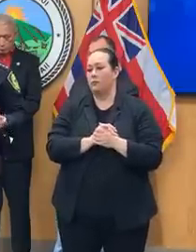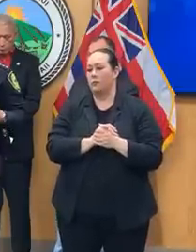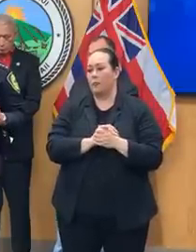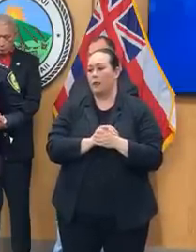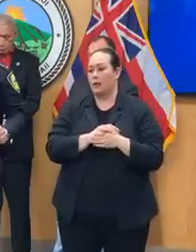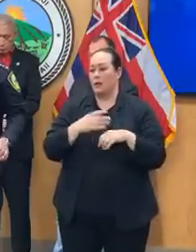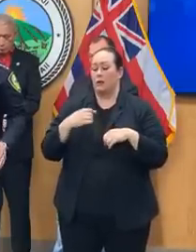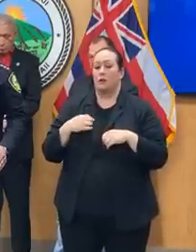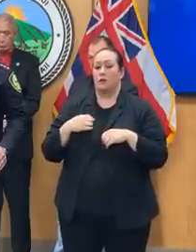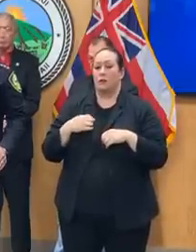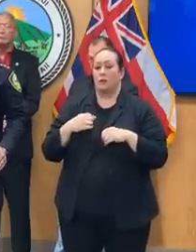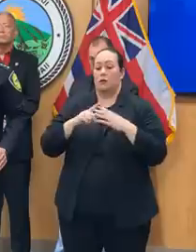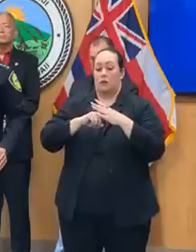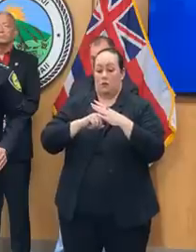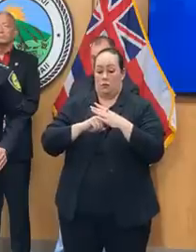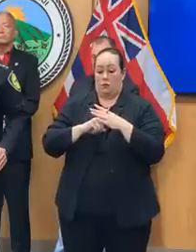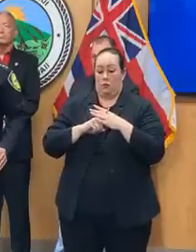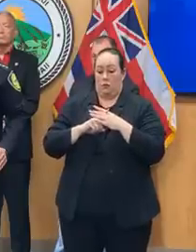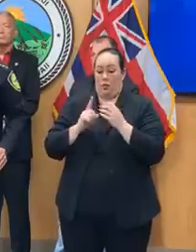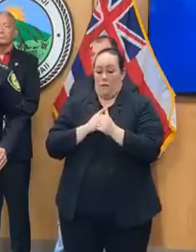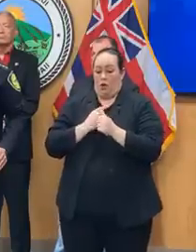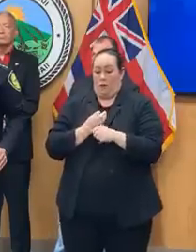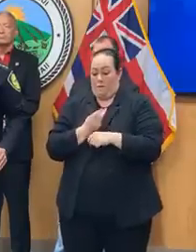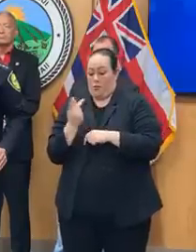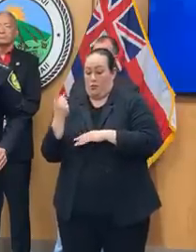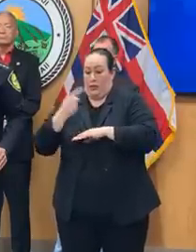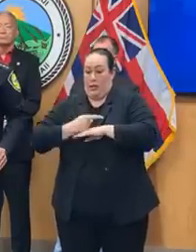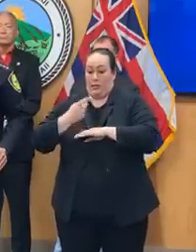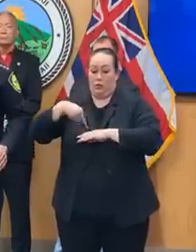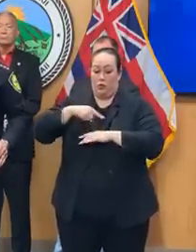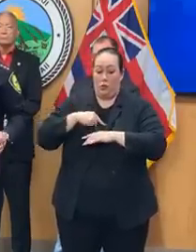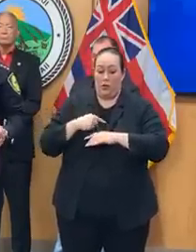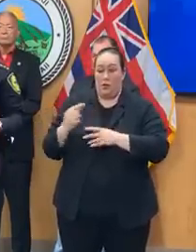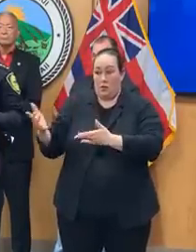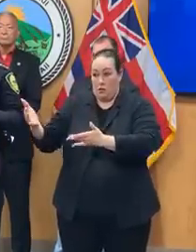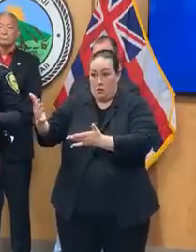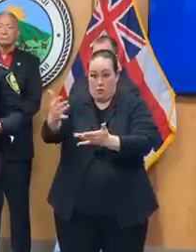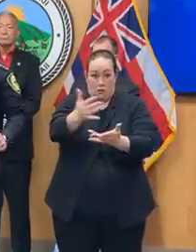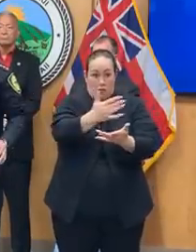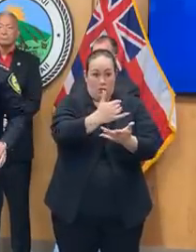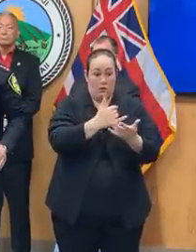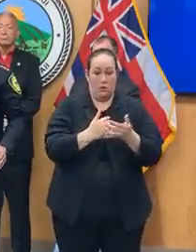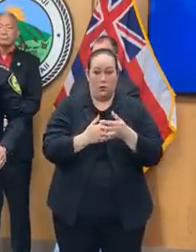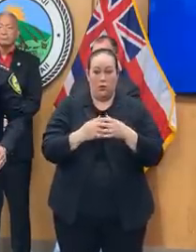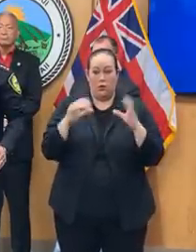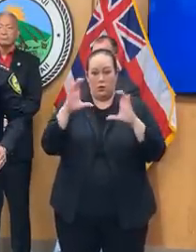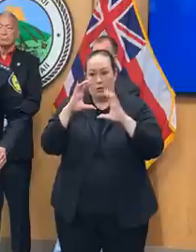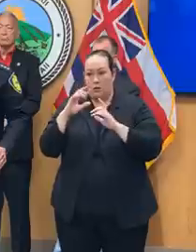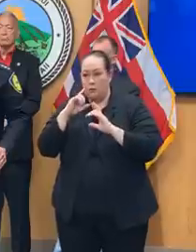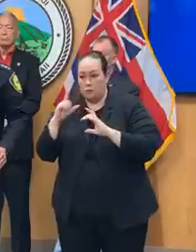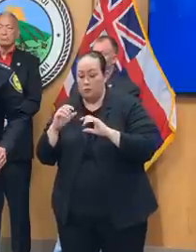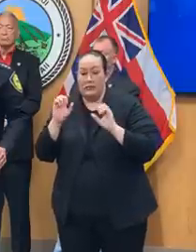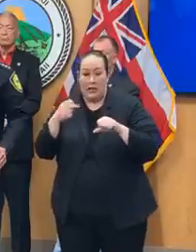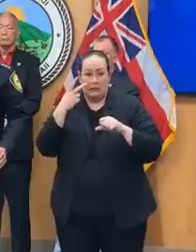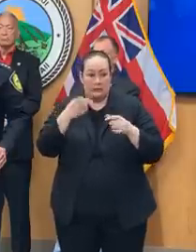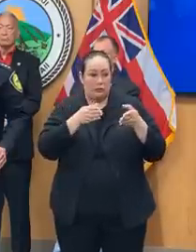the beginning few days, the recovery for the areas that we could see, whether it was on the street or in a